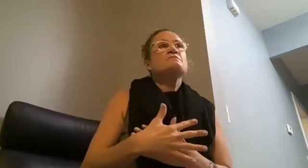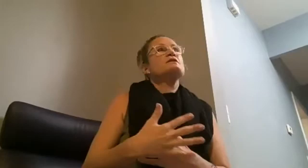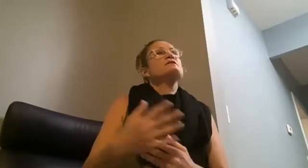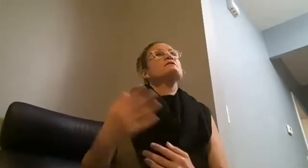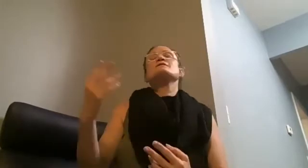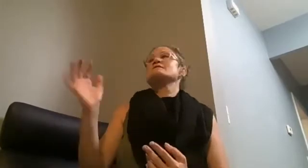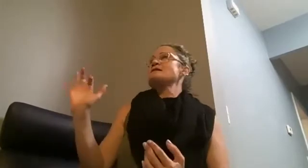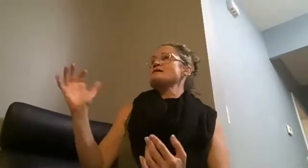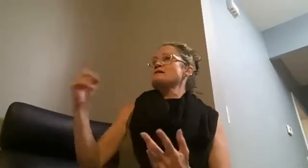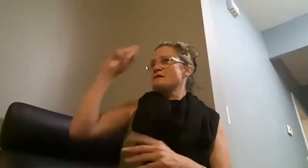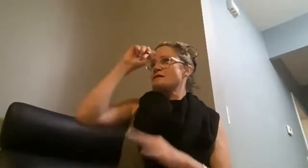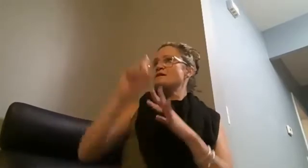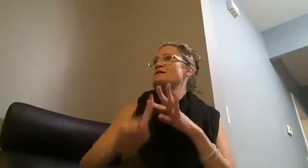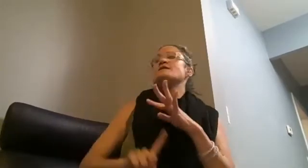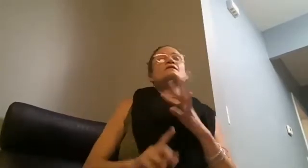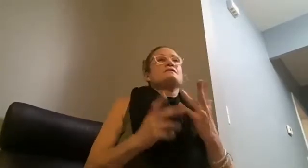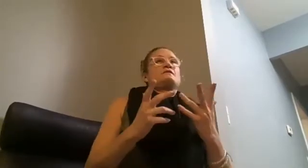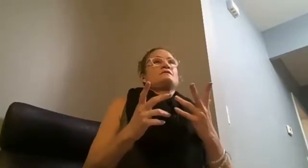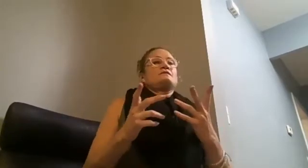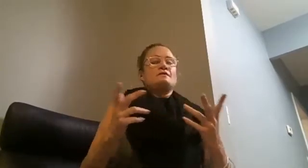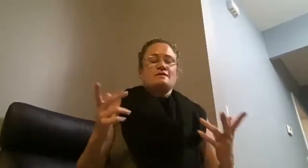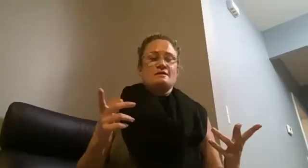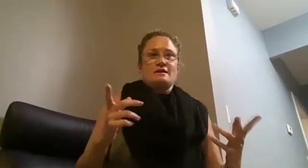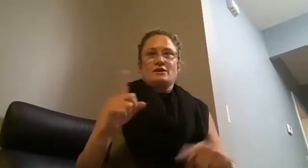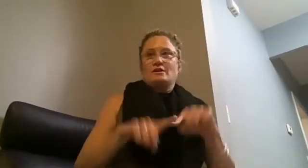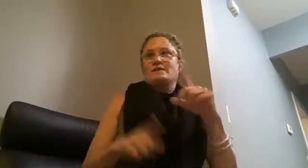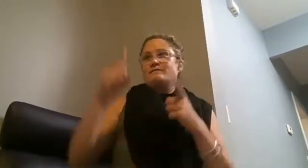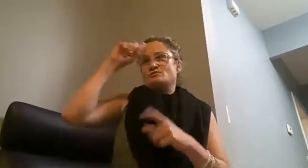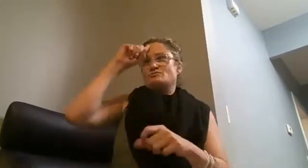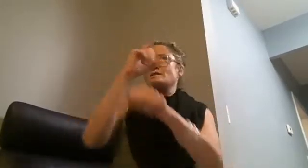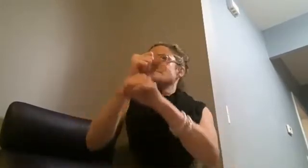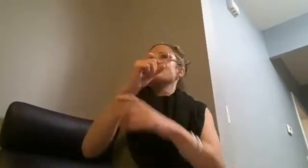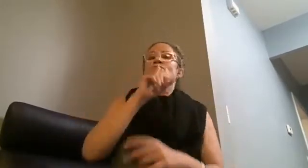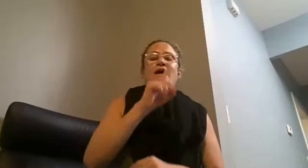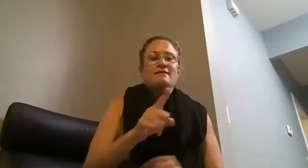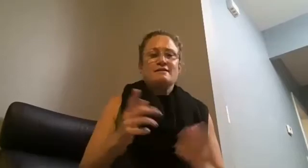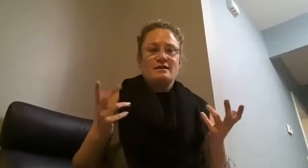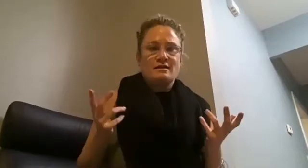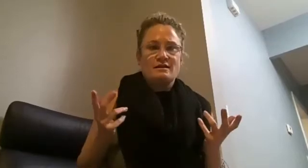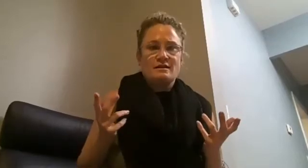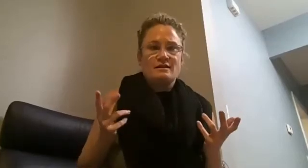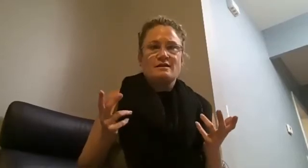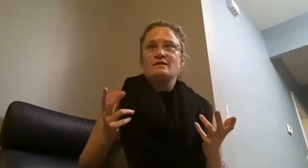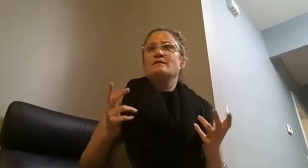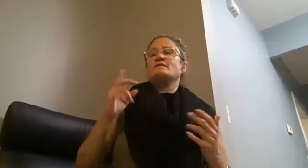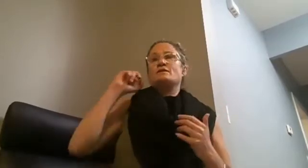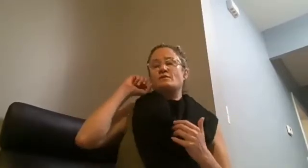every form of self-agency, and I literally could not even trust my own reality. And when I heard that, I was like, damn,